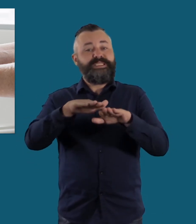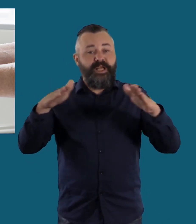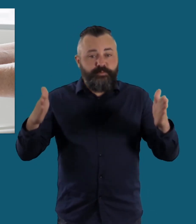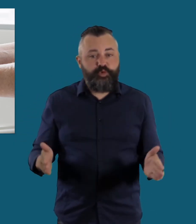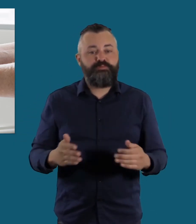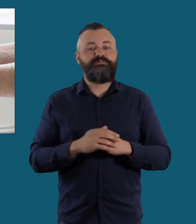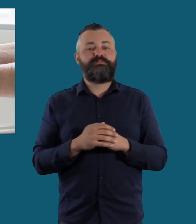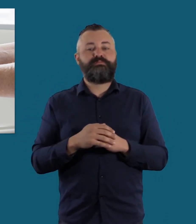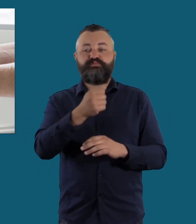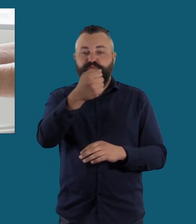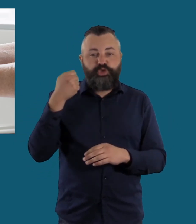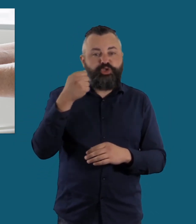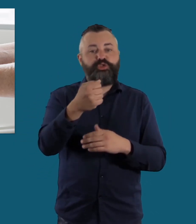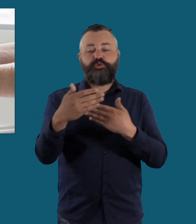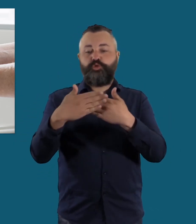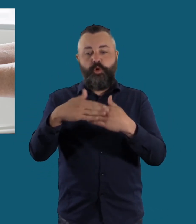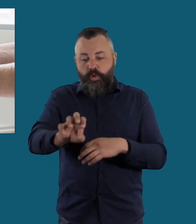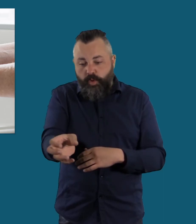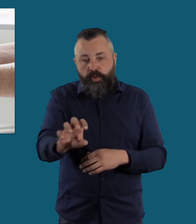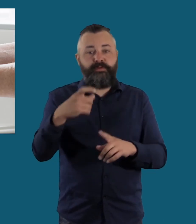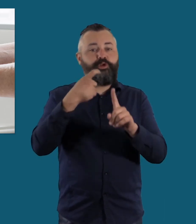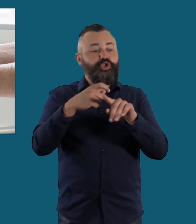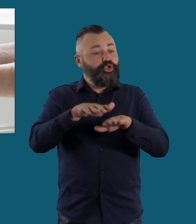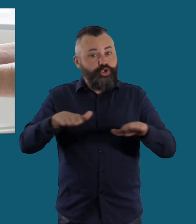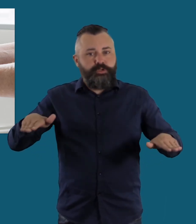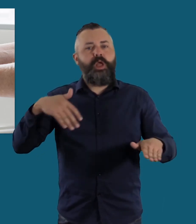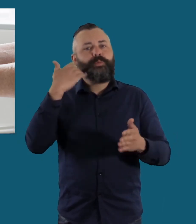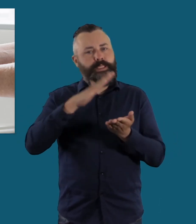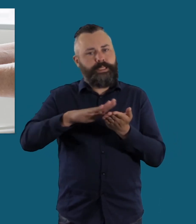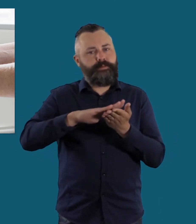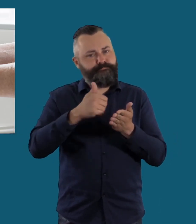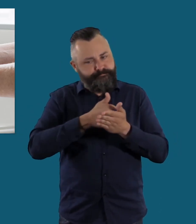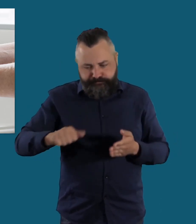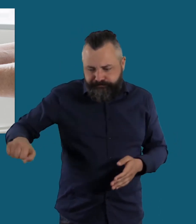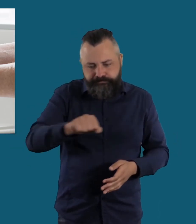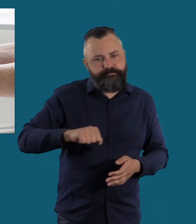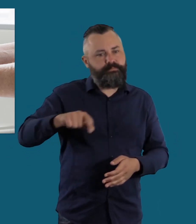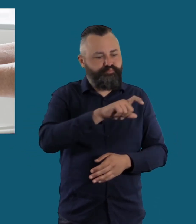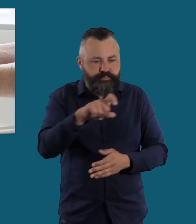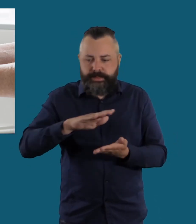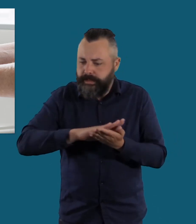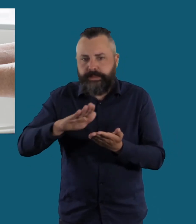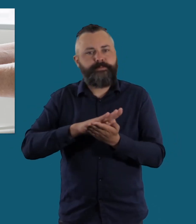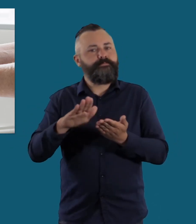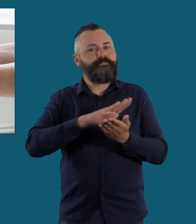Keep every surface of the house clean, such as kitchen surfaces, door handles, and so on, as this will reduce the germs from being present.